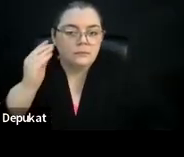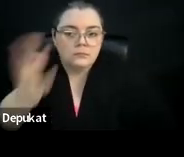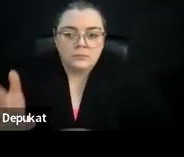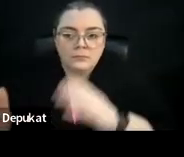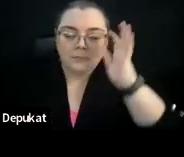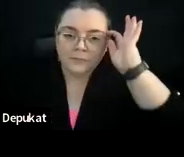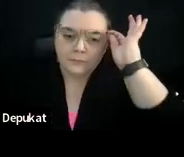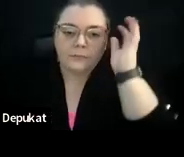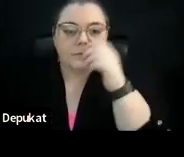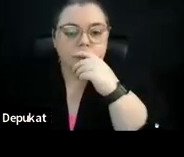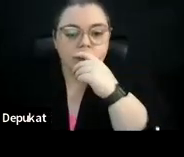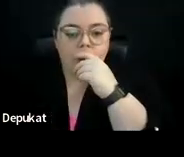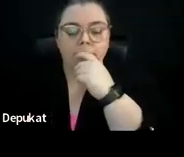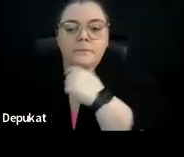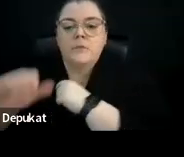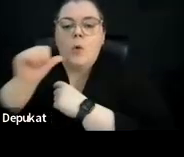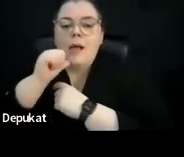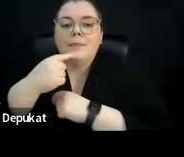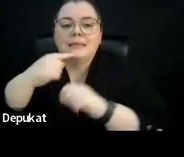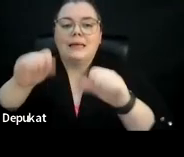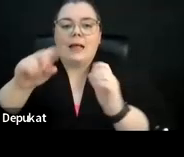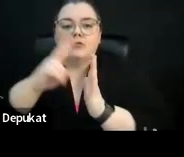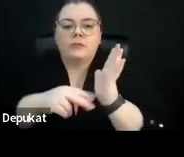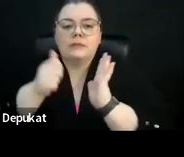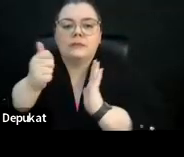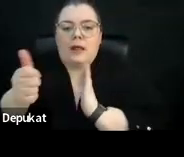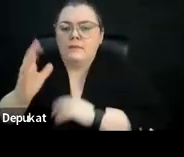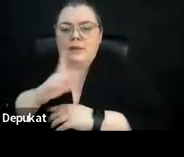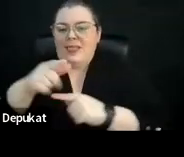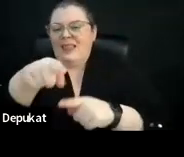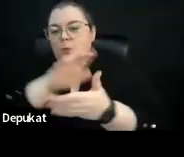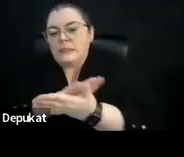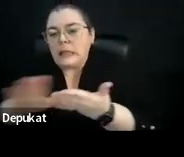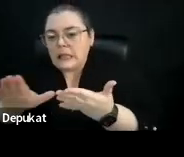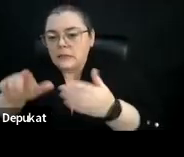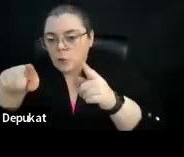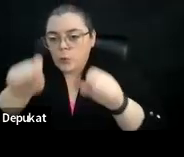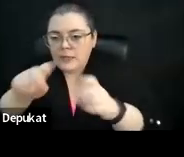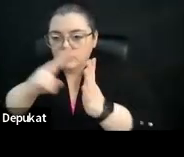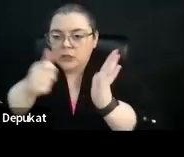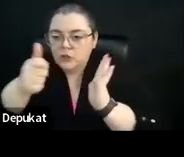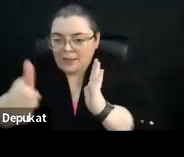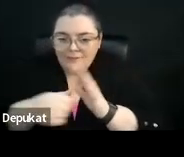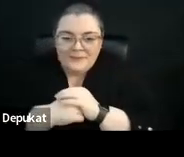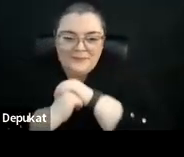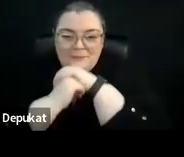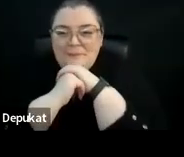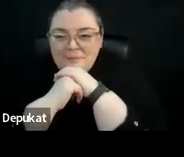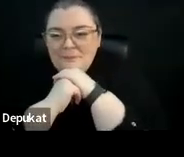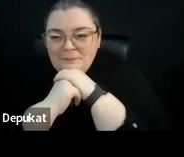try to prompt Lindsay to switch the spotlight. So this is the clean version. You can read